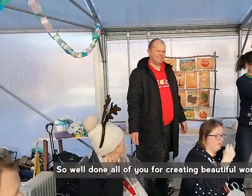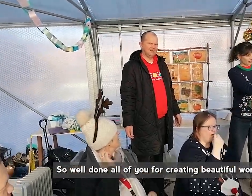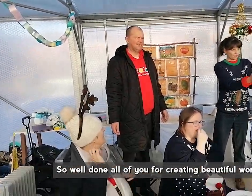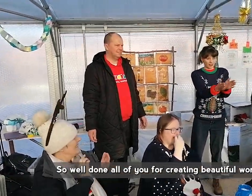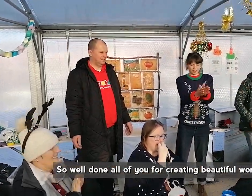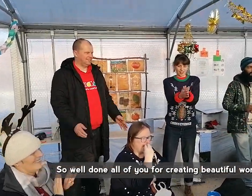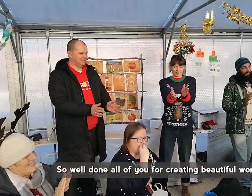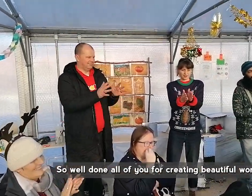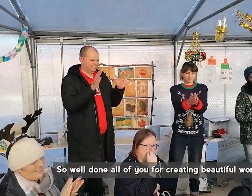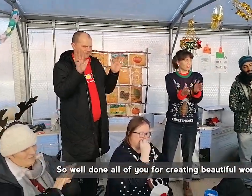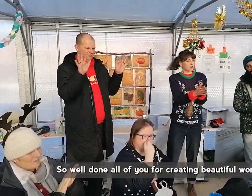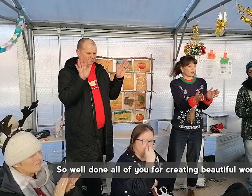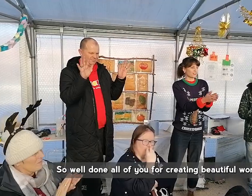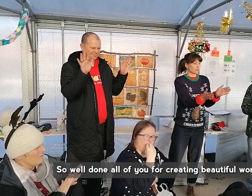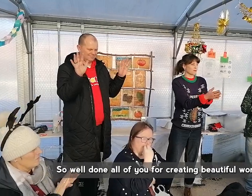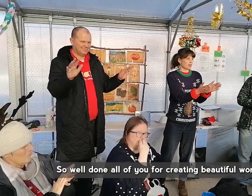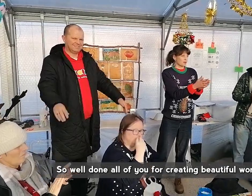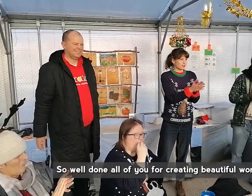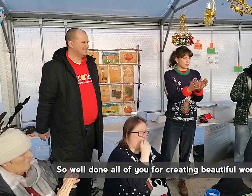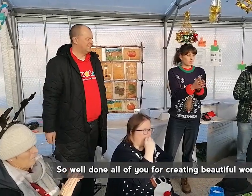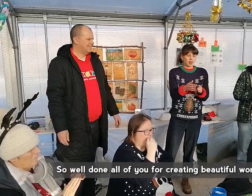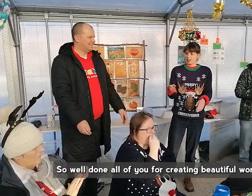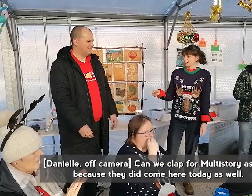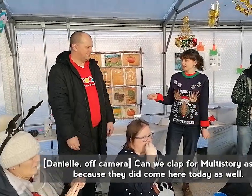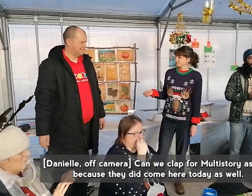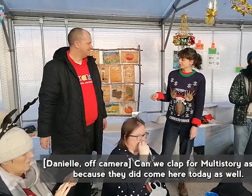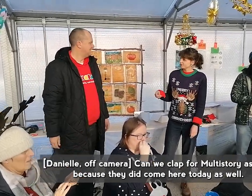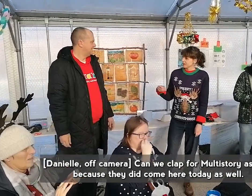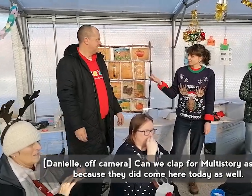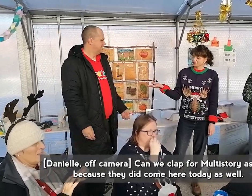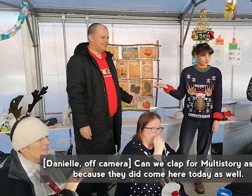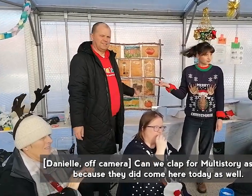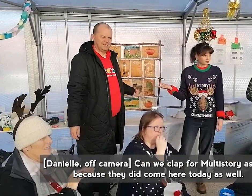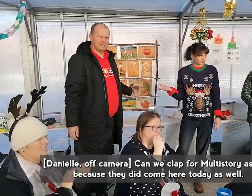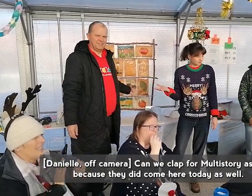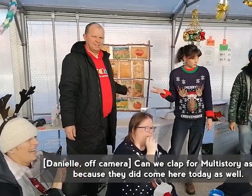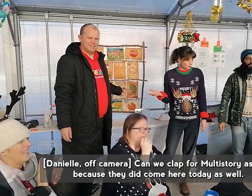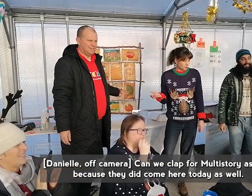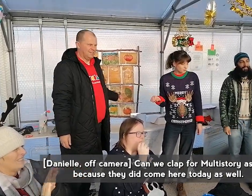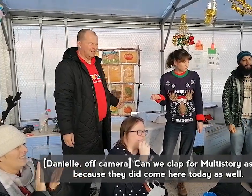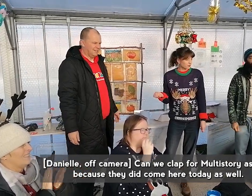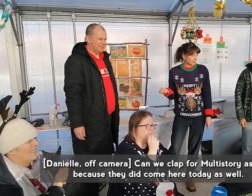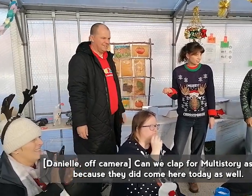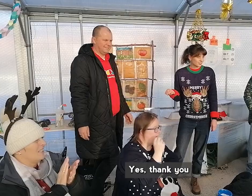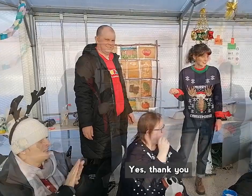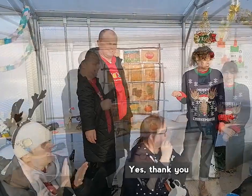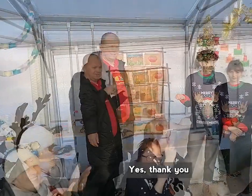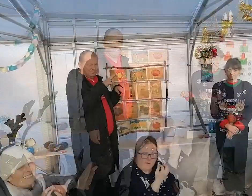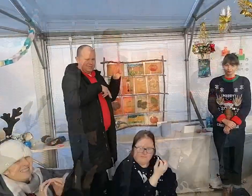you for creating beautiful Multistory as well, because they come today. Yeah, thank you. The result of